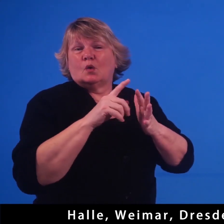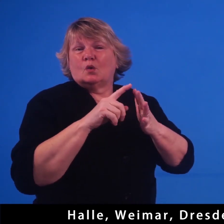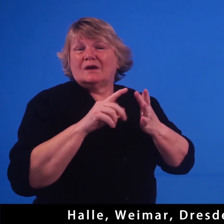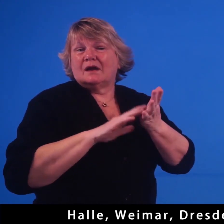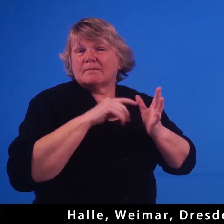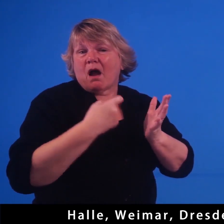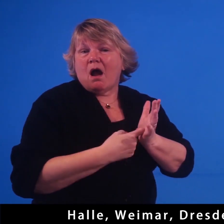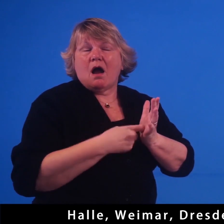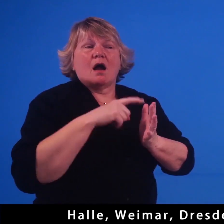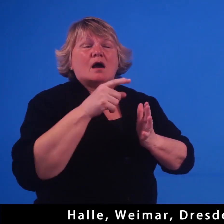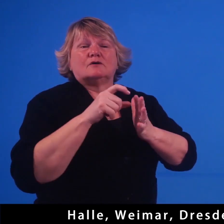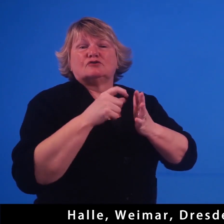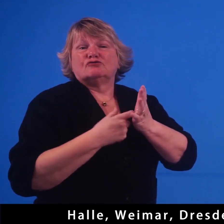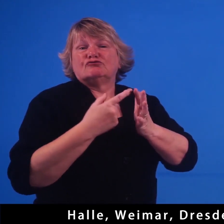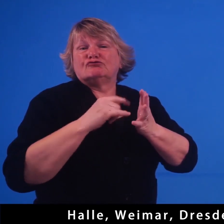Halle,